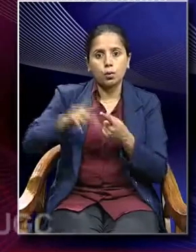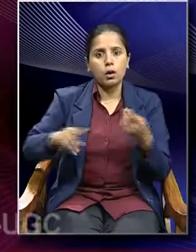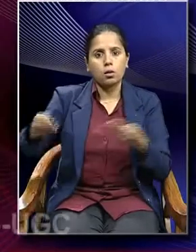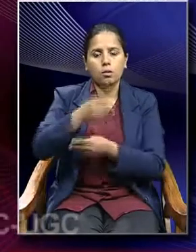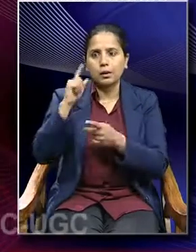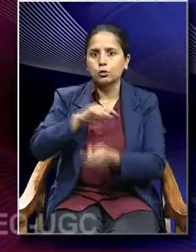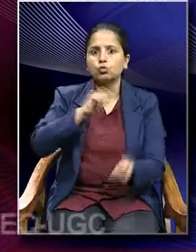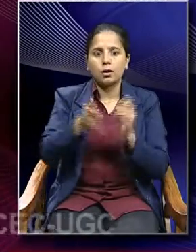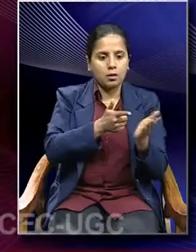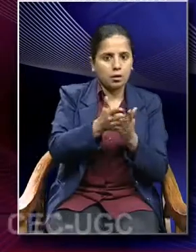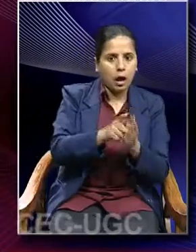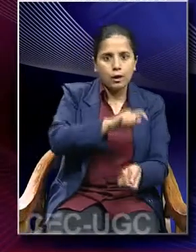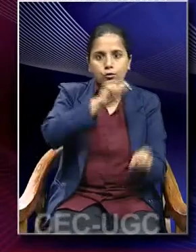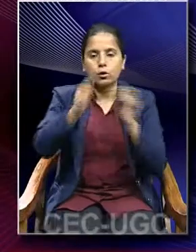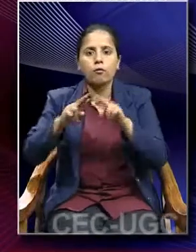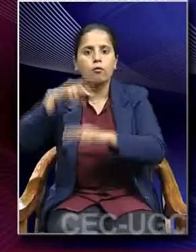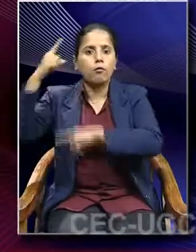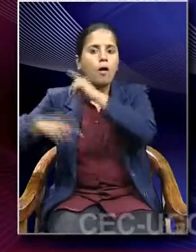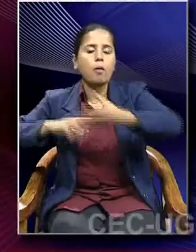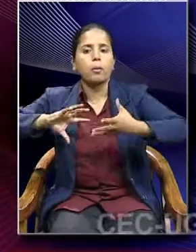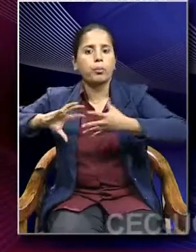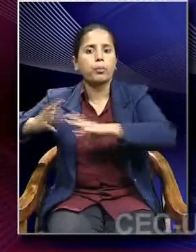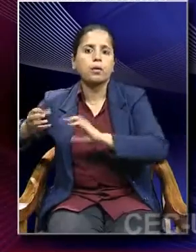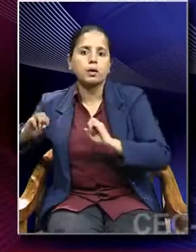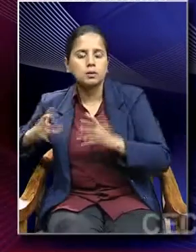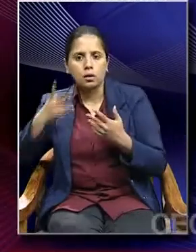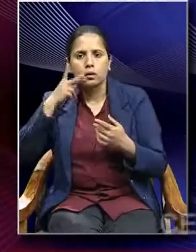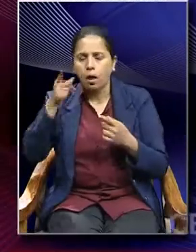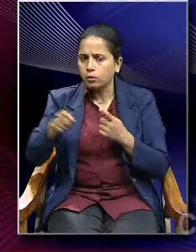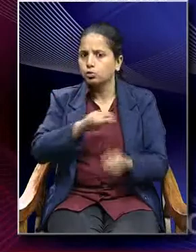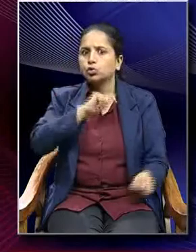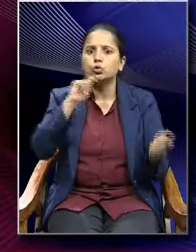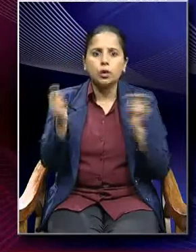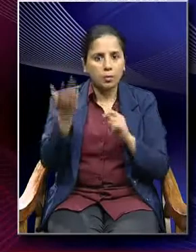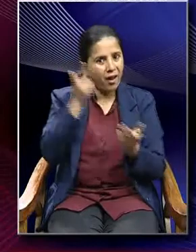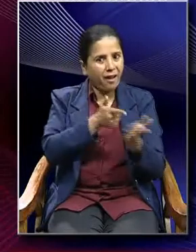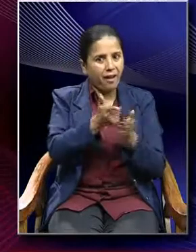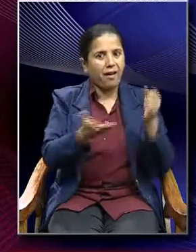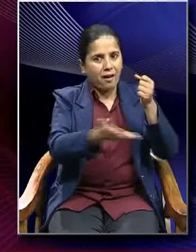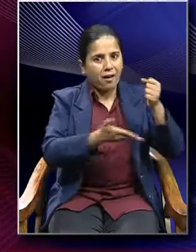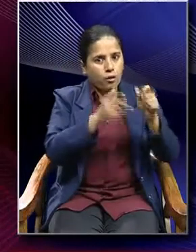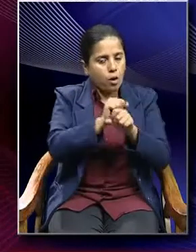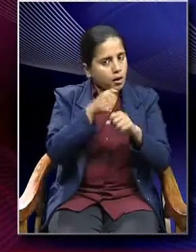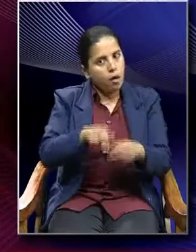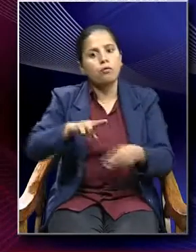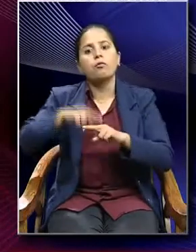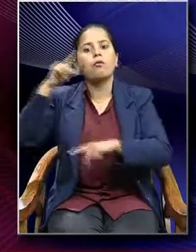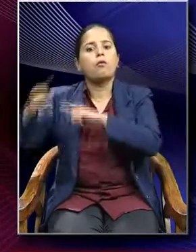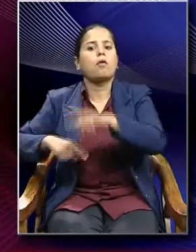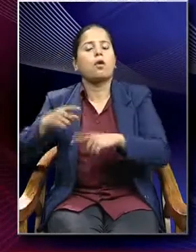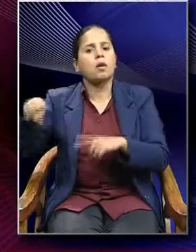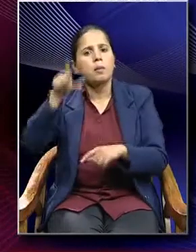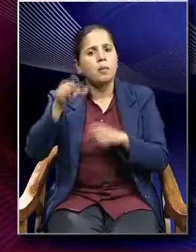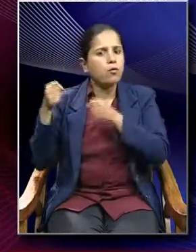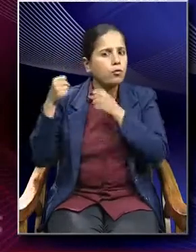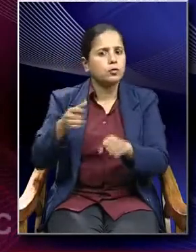from agriculture to factory production. This revolution that kind of forced the people to change the mode